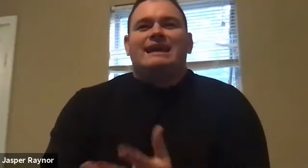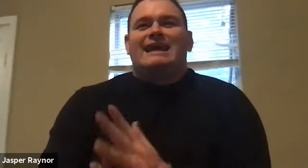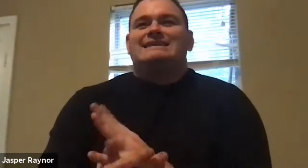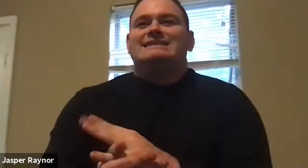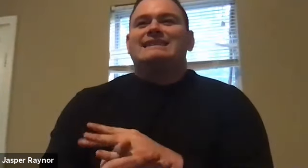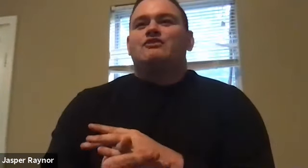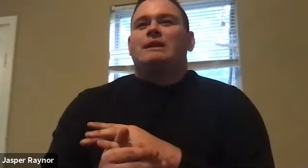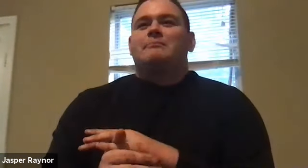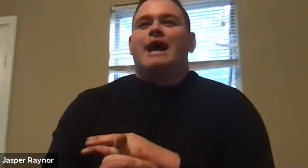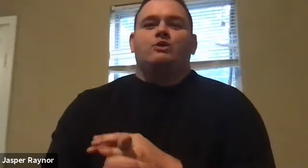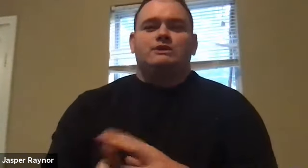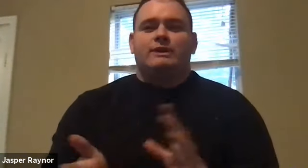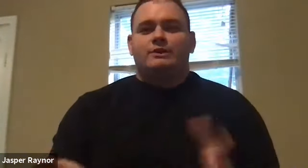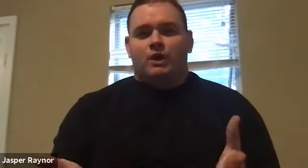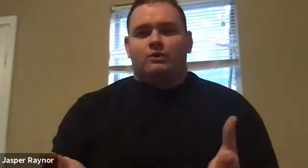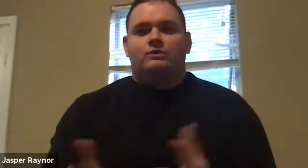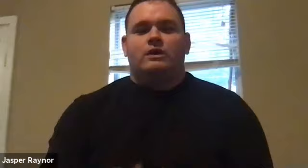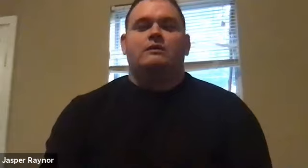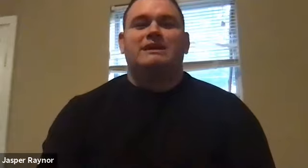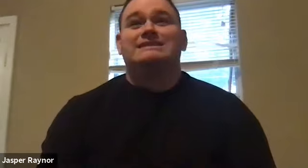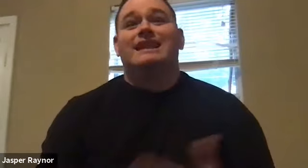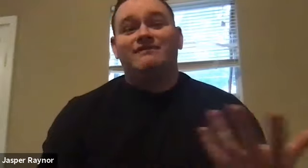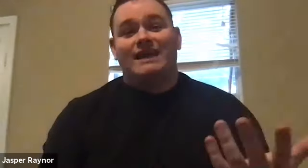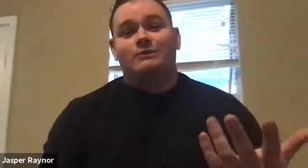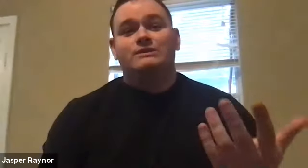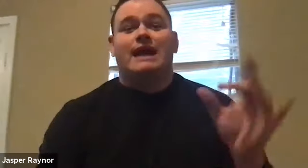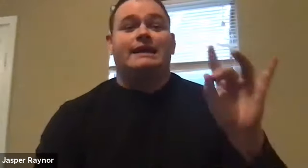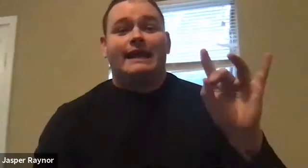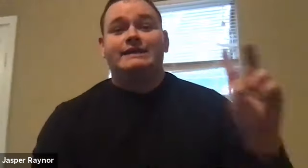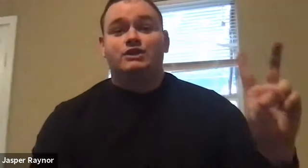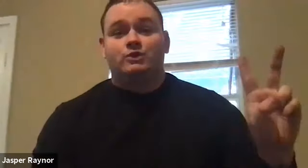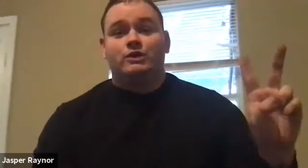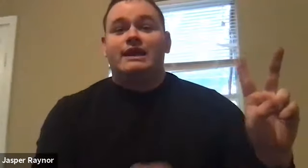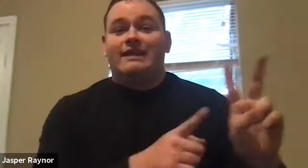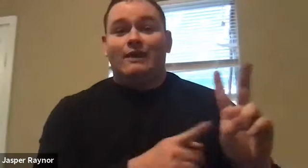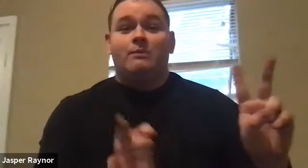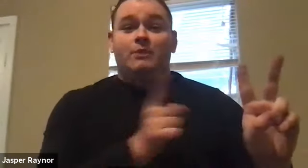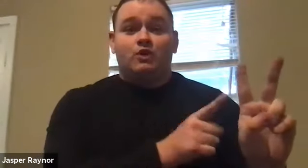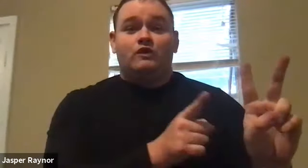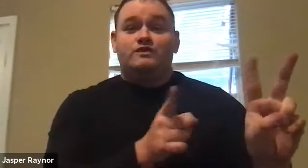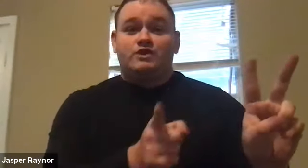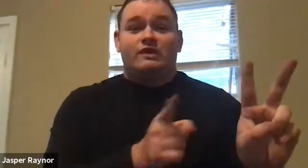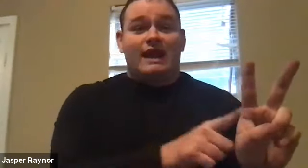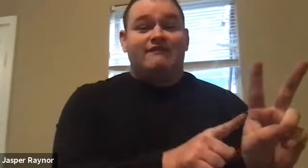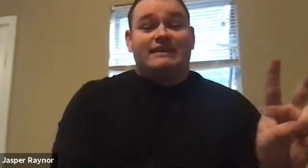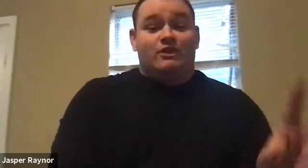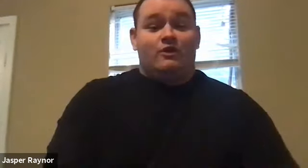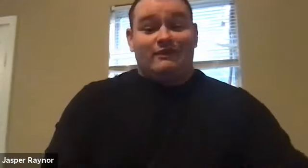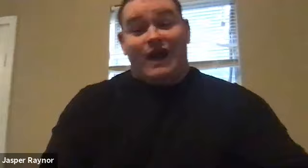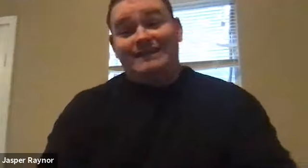it doesn't even really matter which way you go, because the left-handed would sign 82, and they would move to the left even though they write